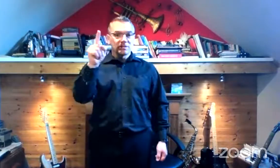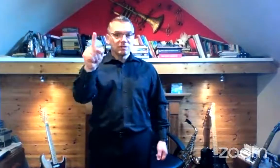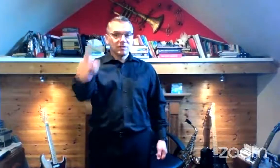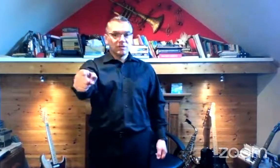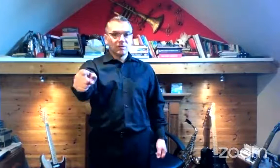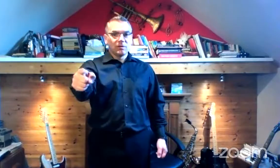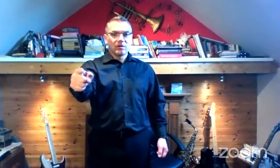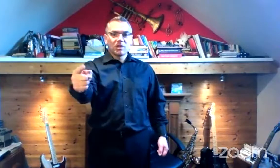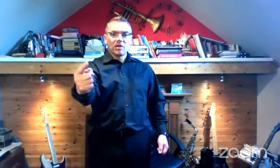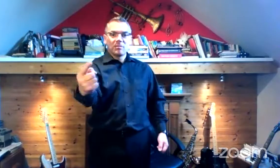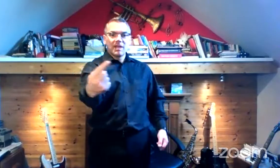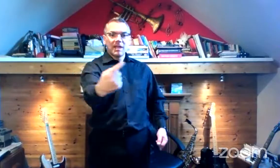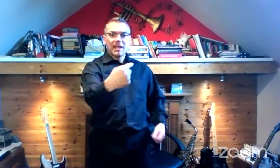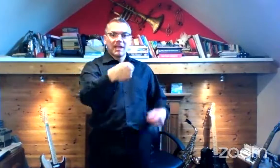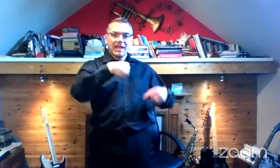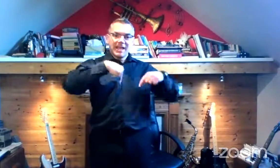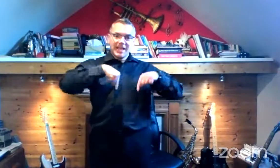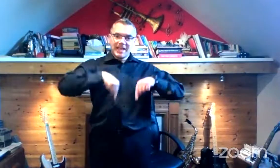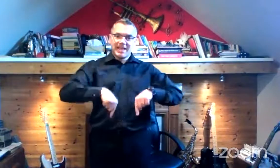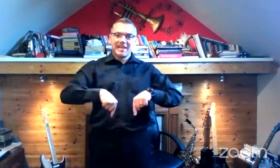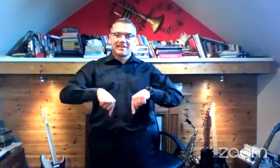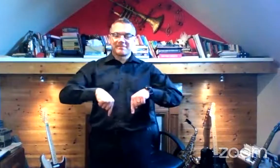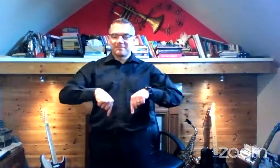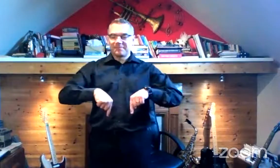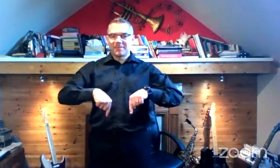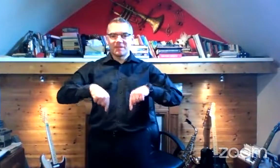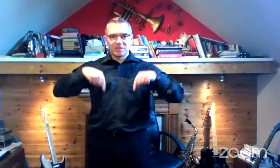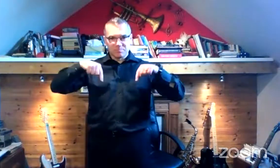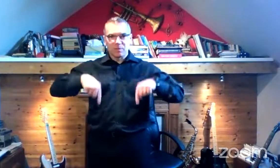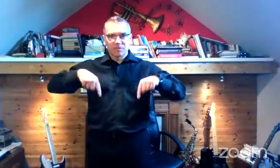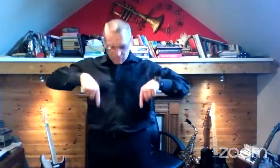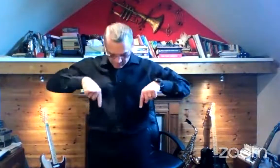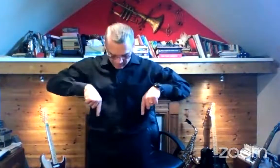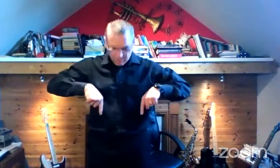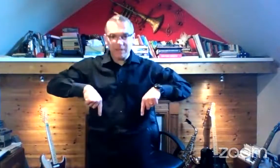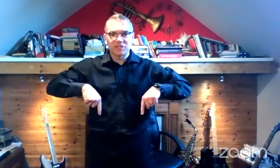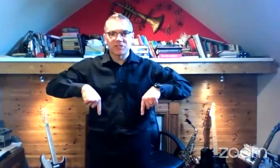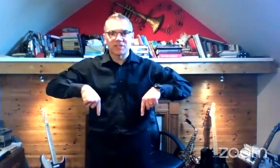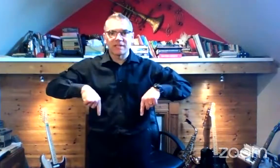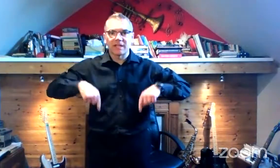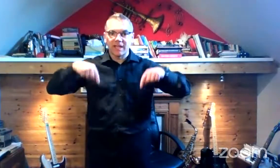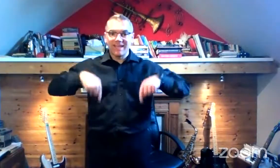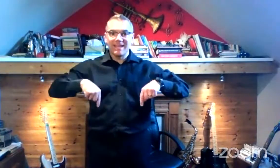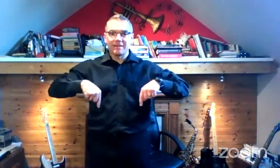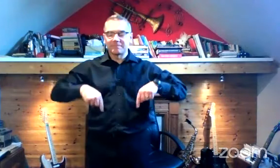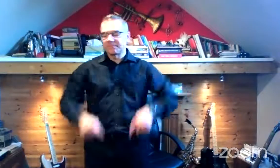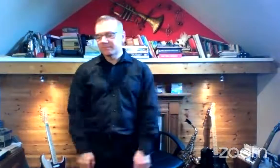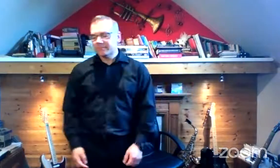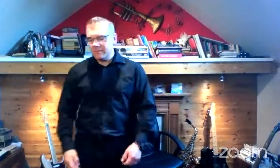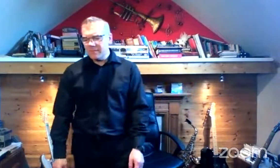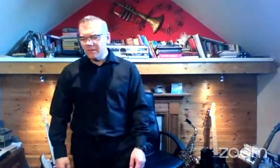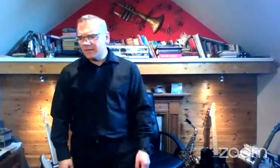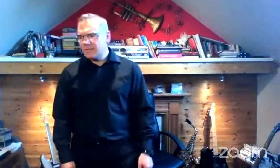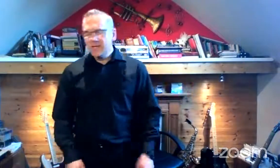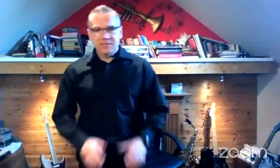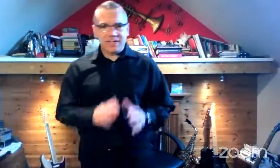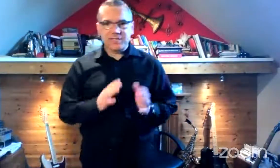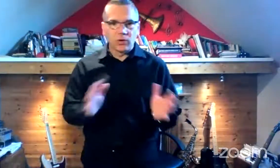Because you're coming here. Just point to the place you're standing, here. Right? So that's the